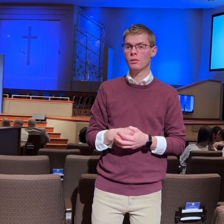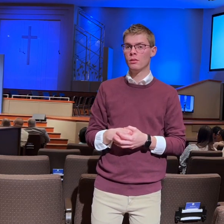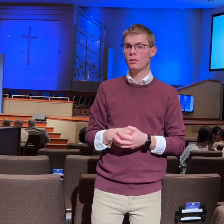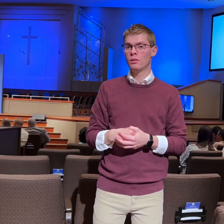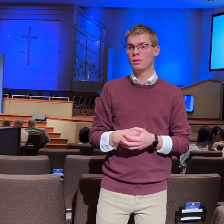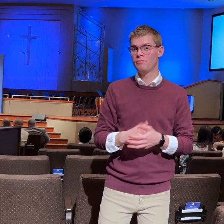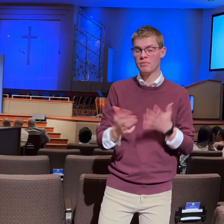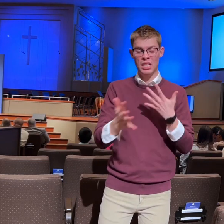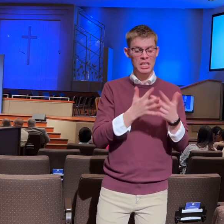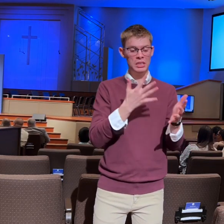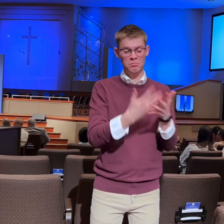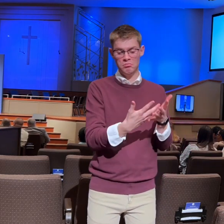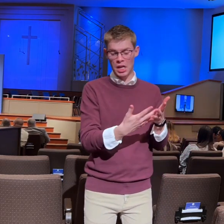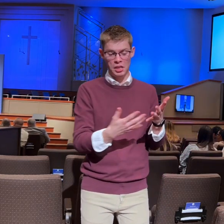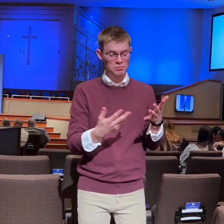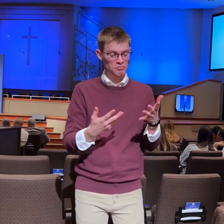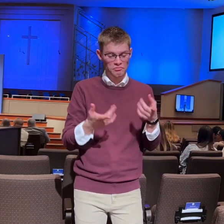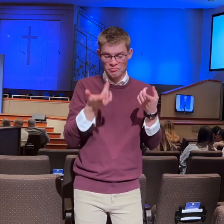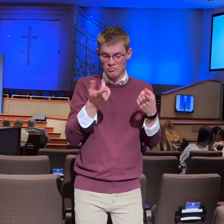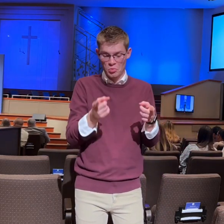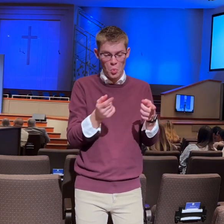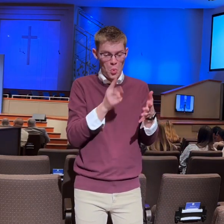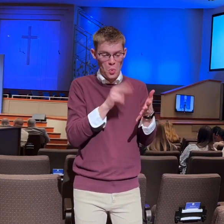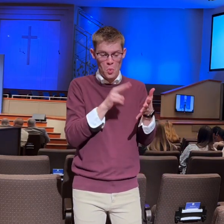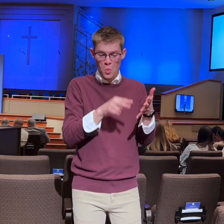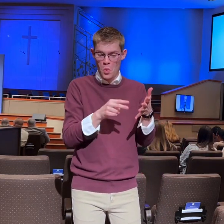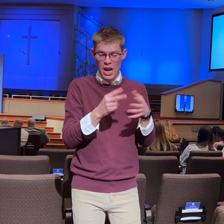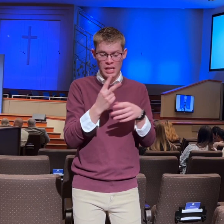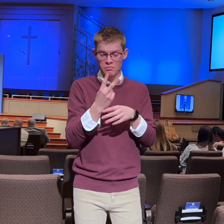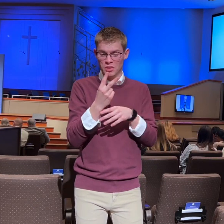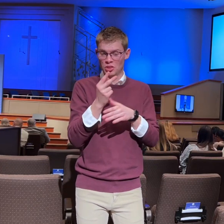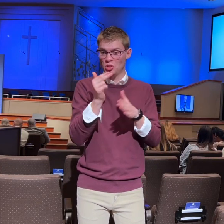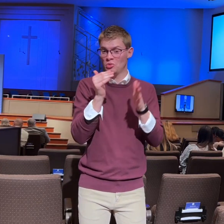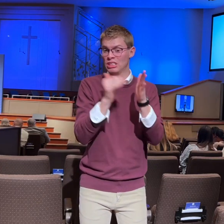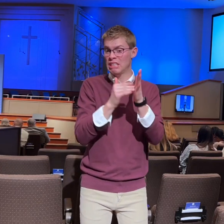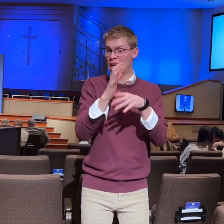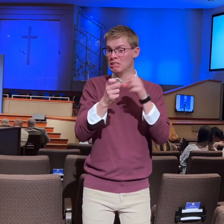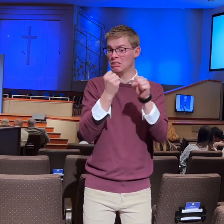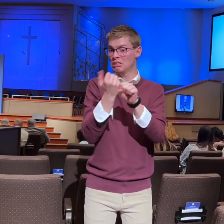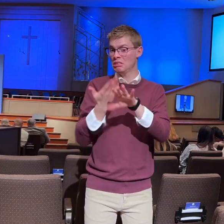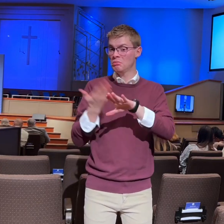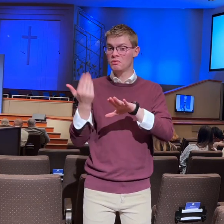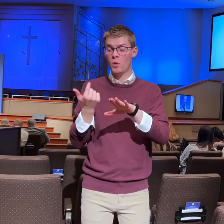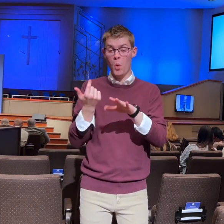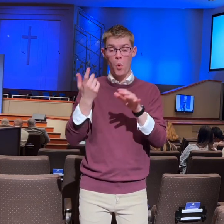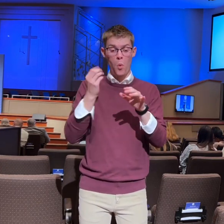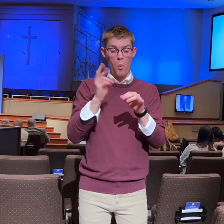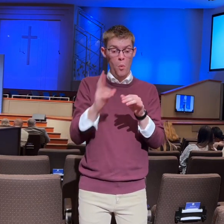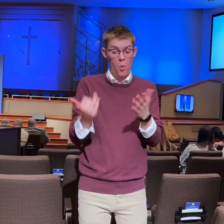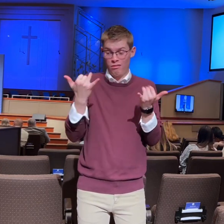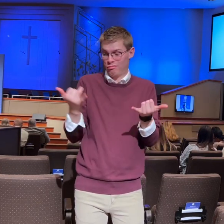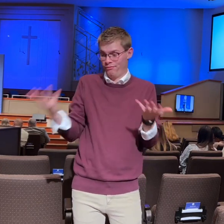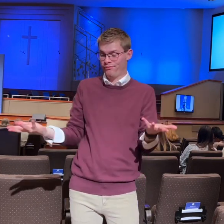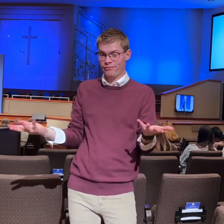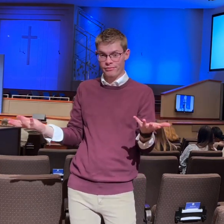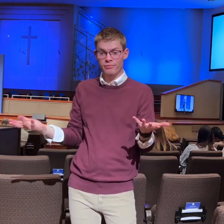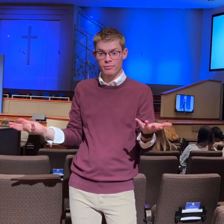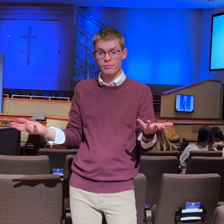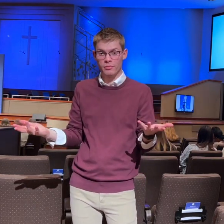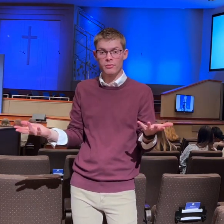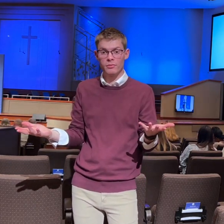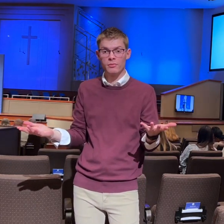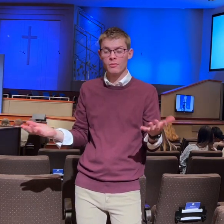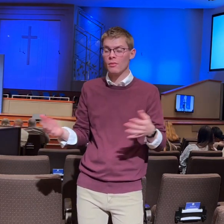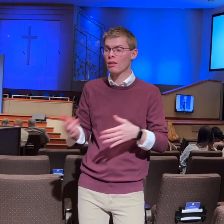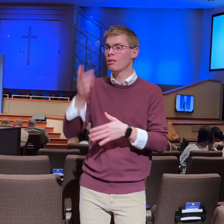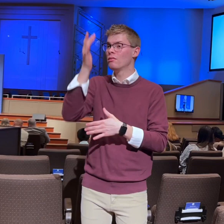now, it doesn't change. It's God's revealed word. 1 Peter 1, 23, being born again, not of corruptible seed but of incorruptible by the word of God